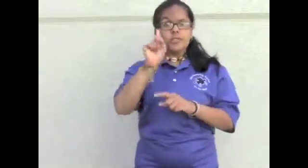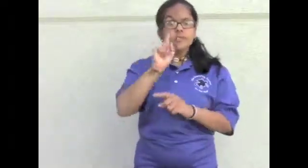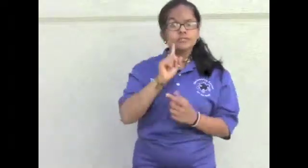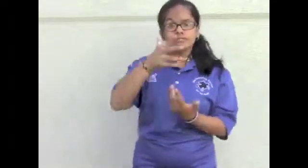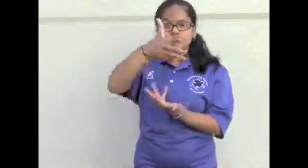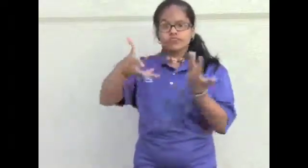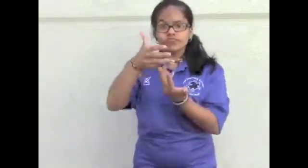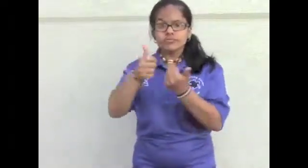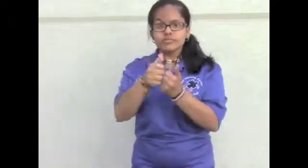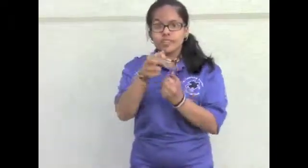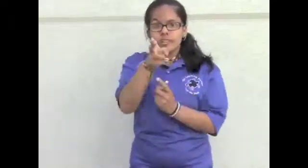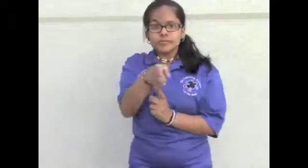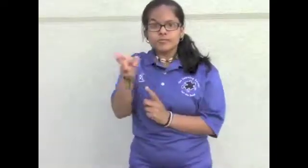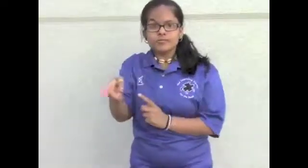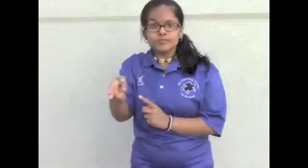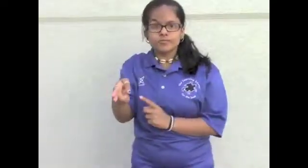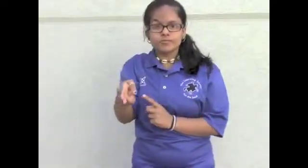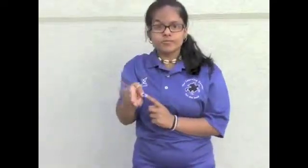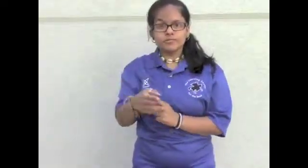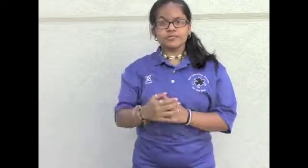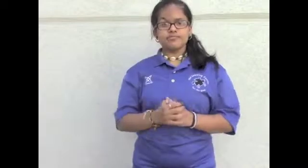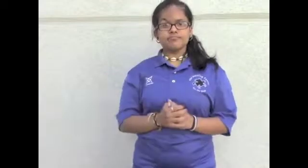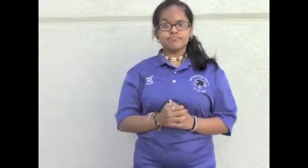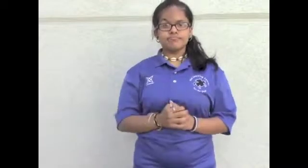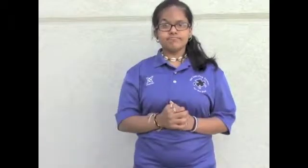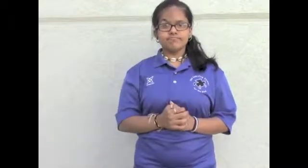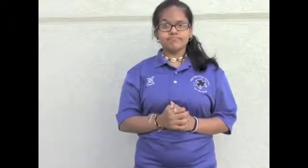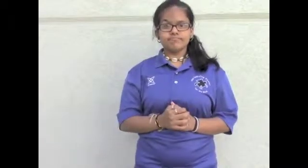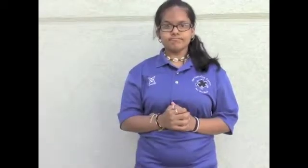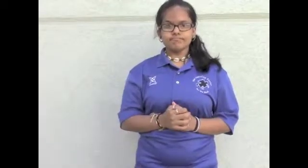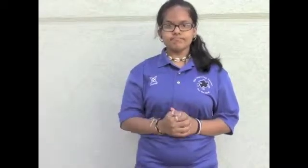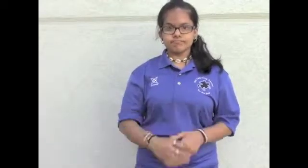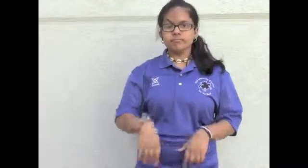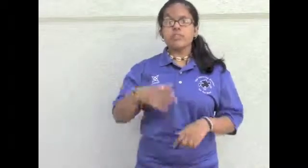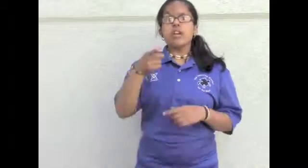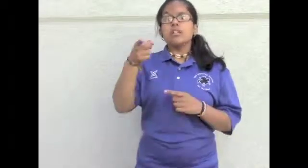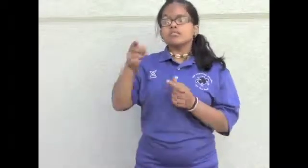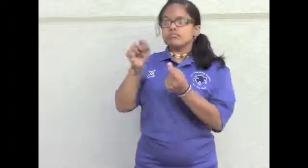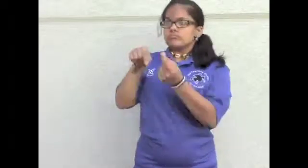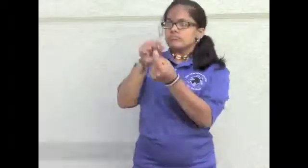And there's not only deaf students there, but also students who are hard of hearing.